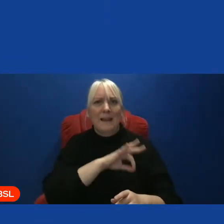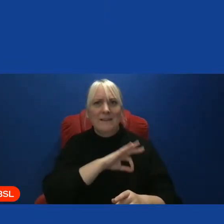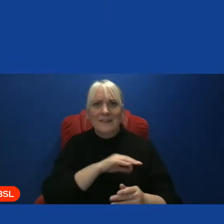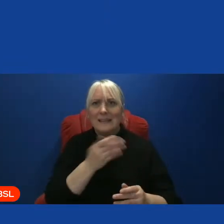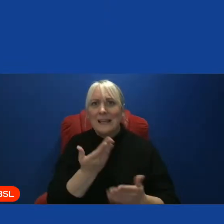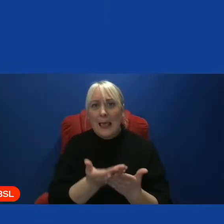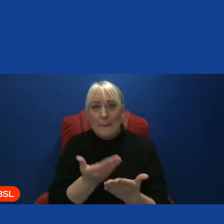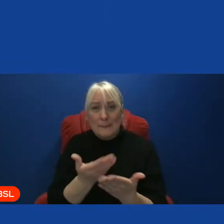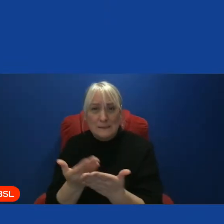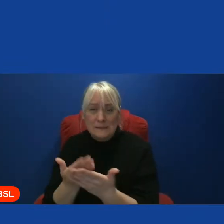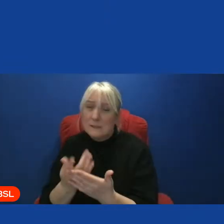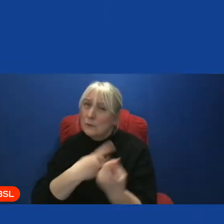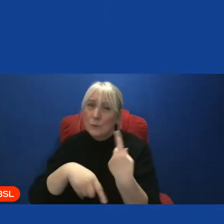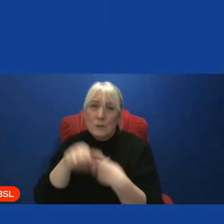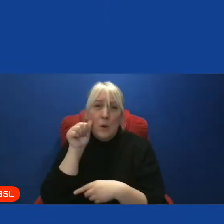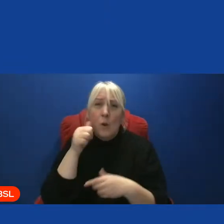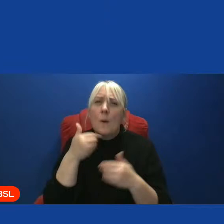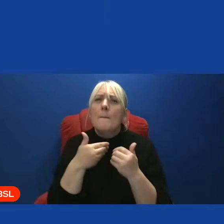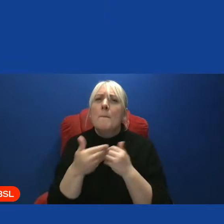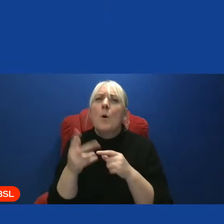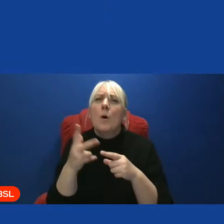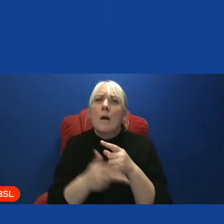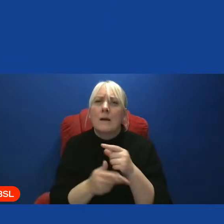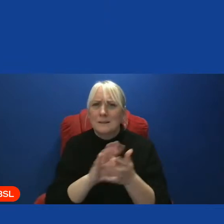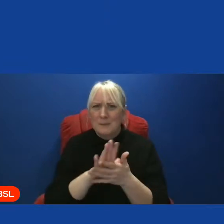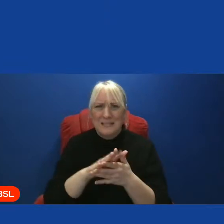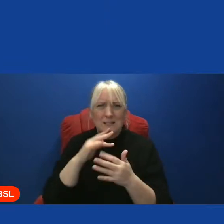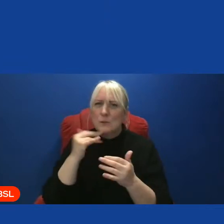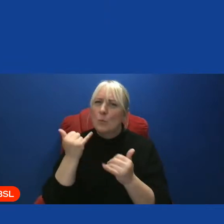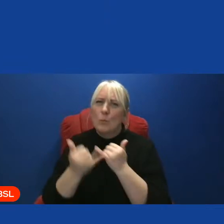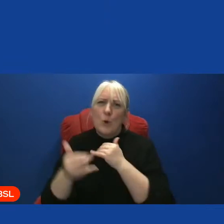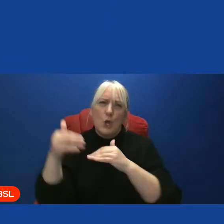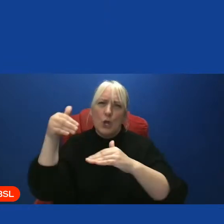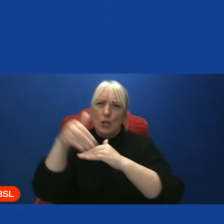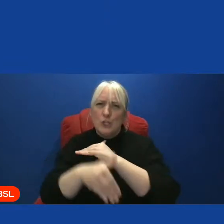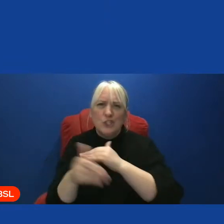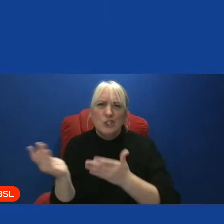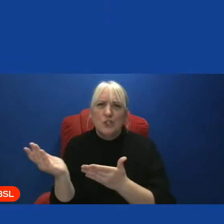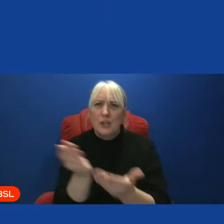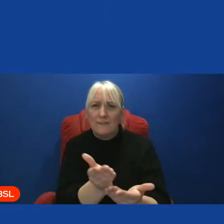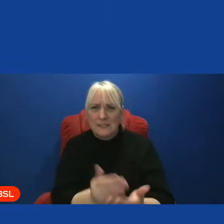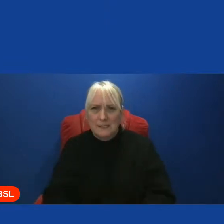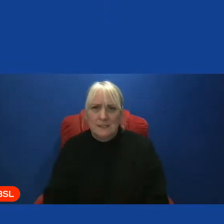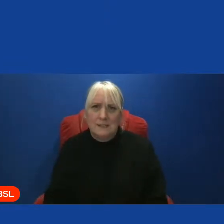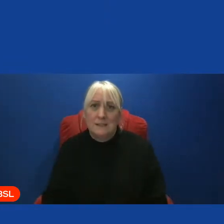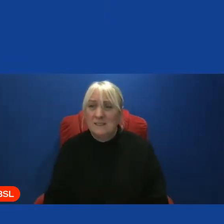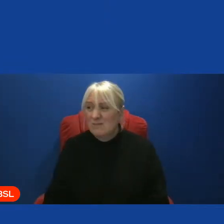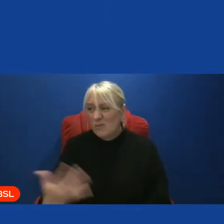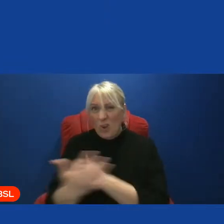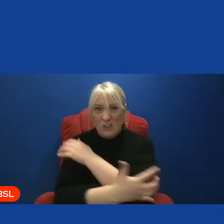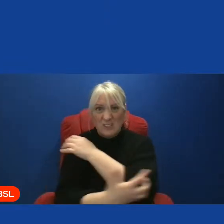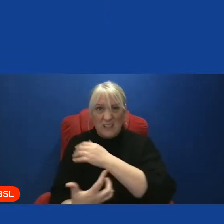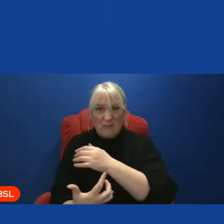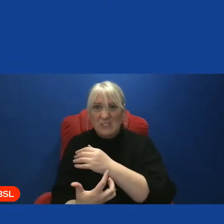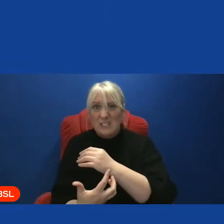know, that more cuts means worse services. Austerity with a red rosette on it is still